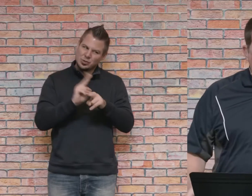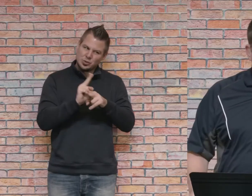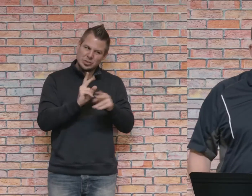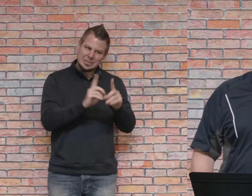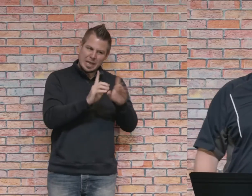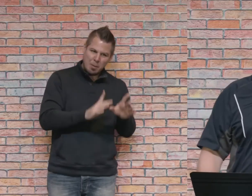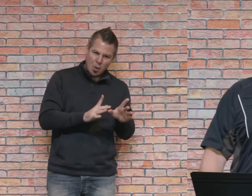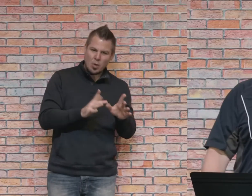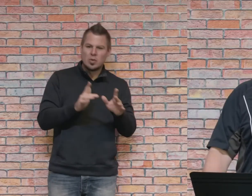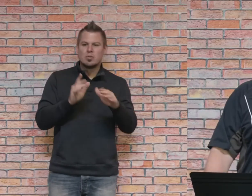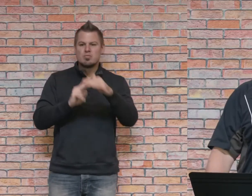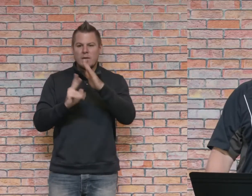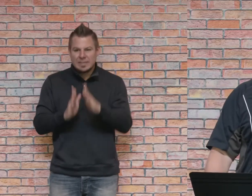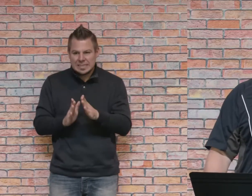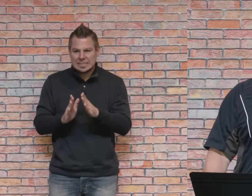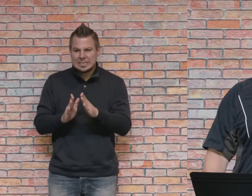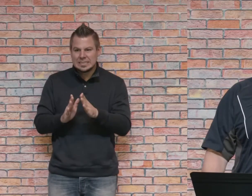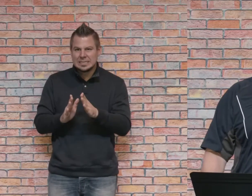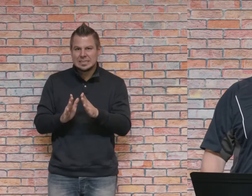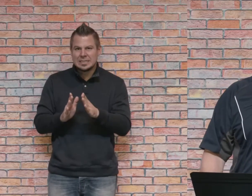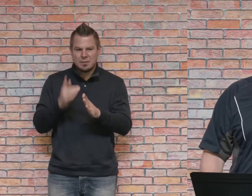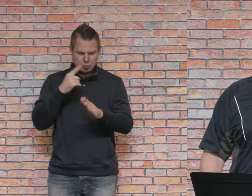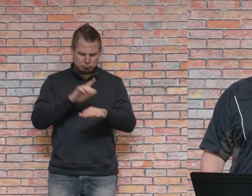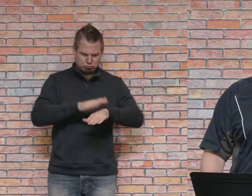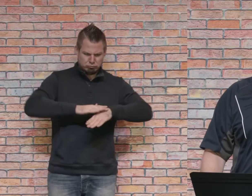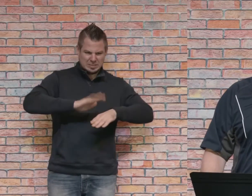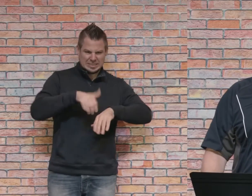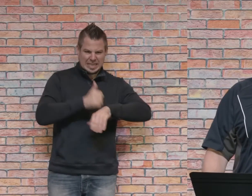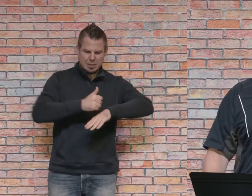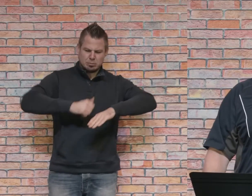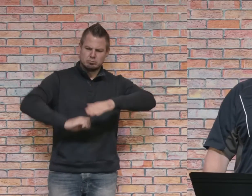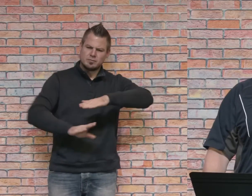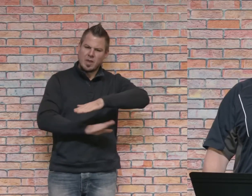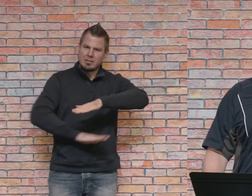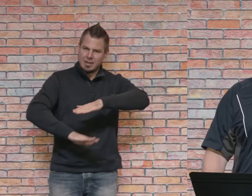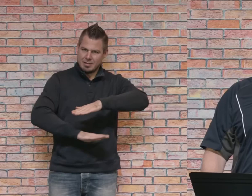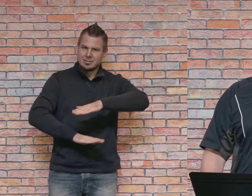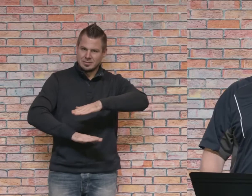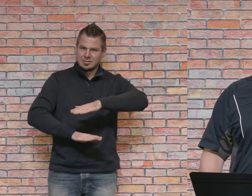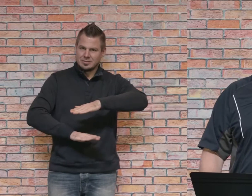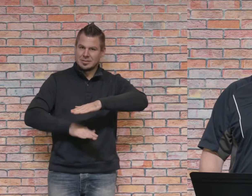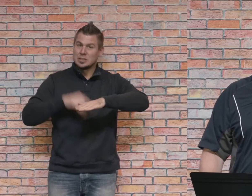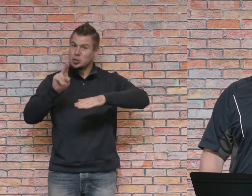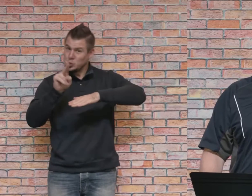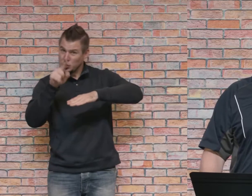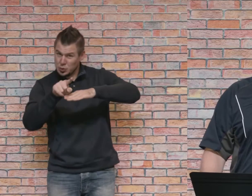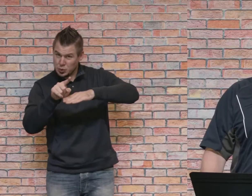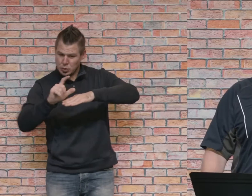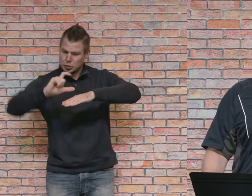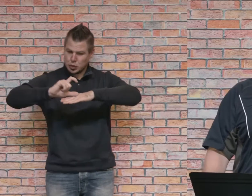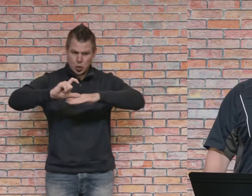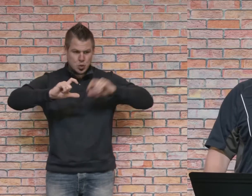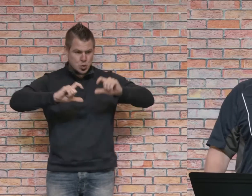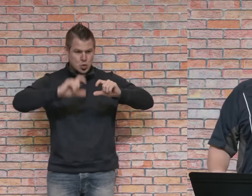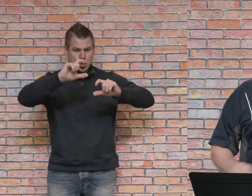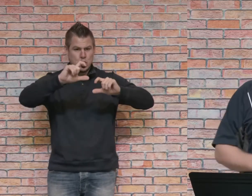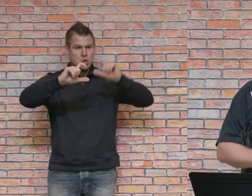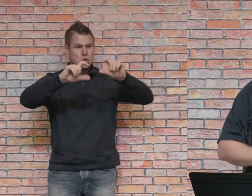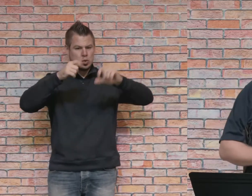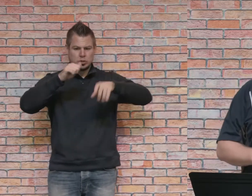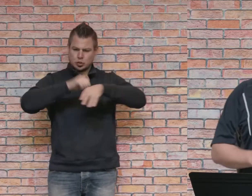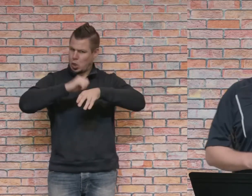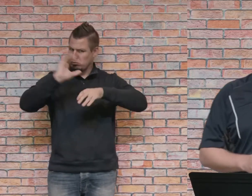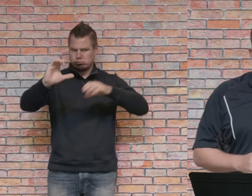prophets for the foundation, and now he's using you, fitting you in brick by brick, stone by stone, with